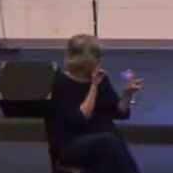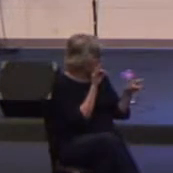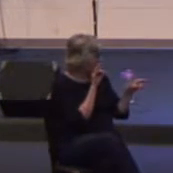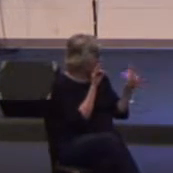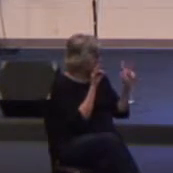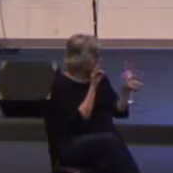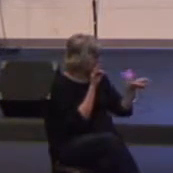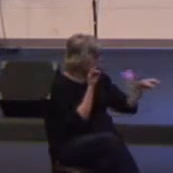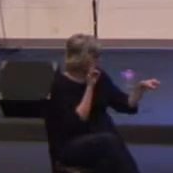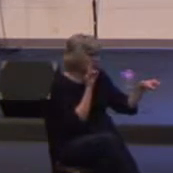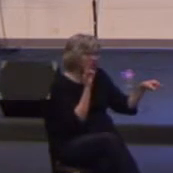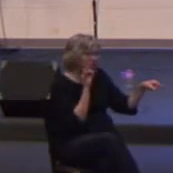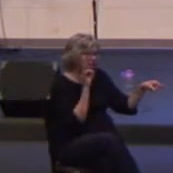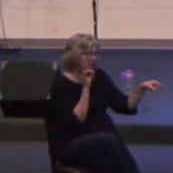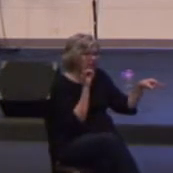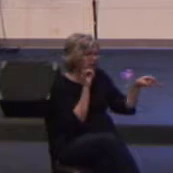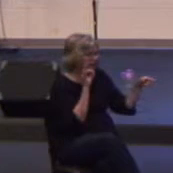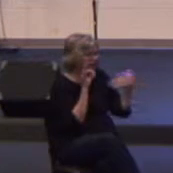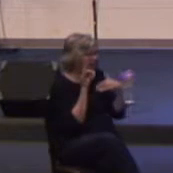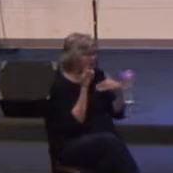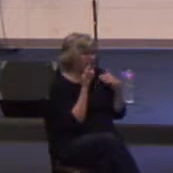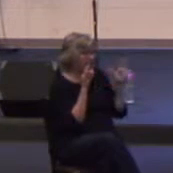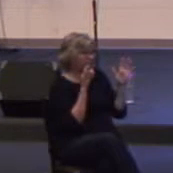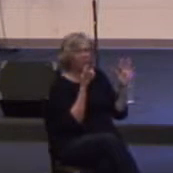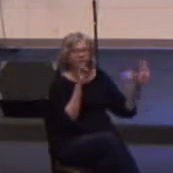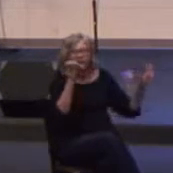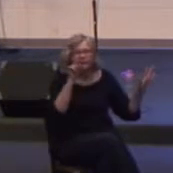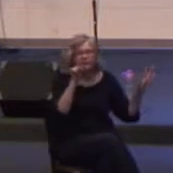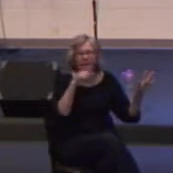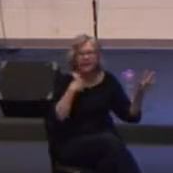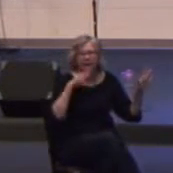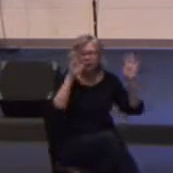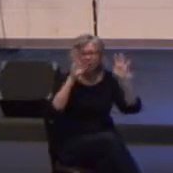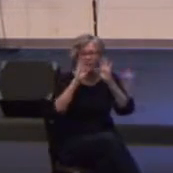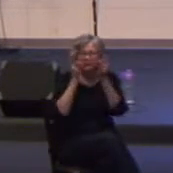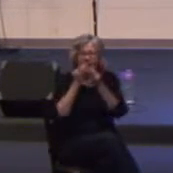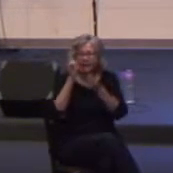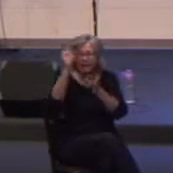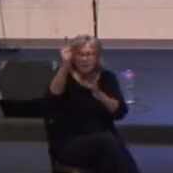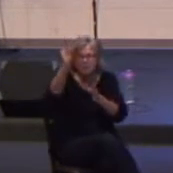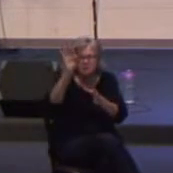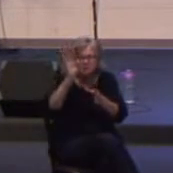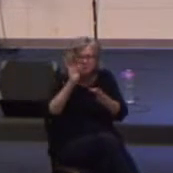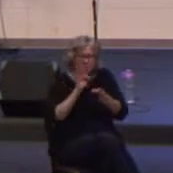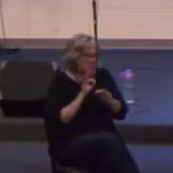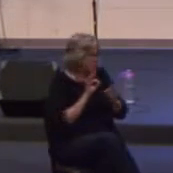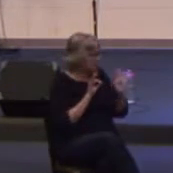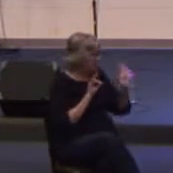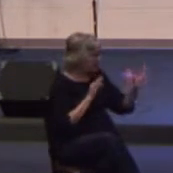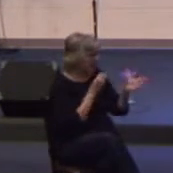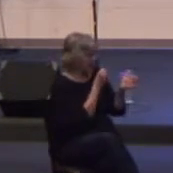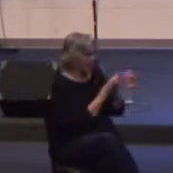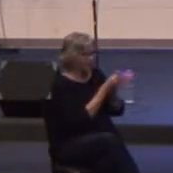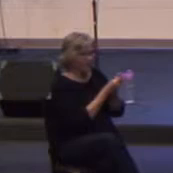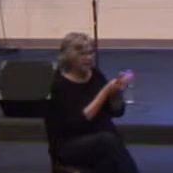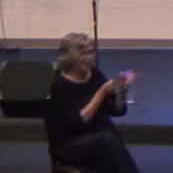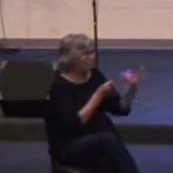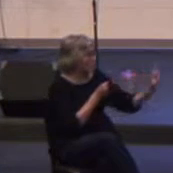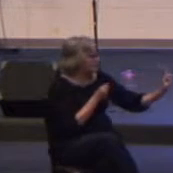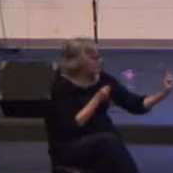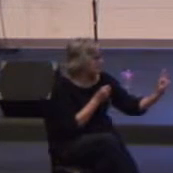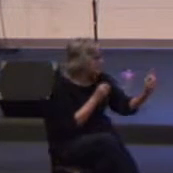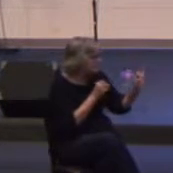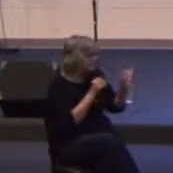this person, man, they've just got a great family, so I'm going to grab the great family life. And then this person over here, their finances are in order, so I'm going to grab